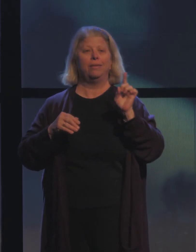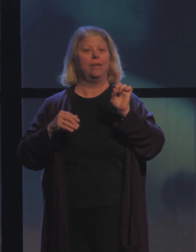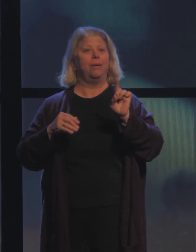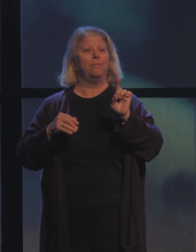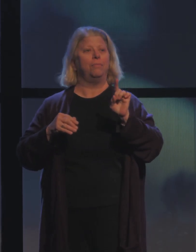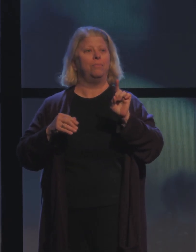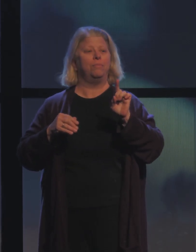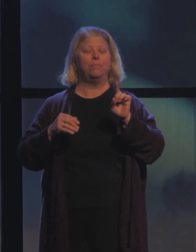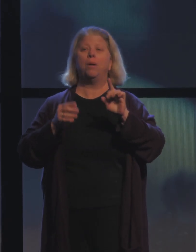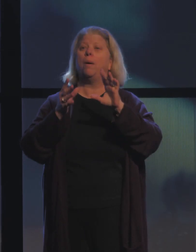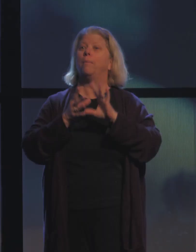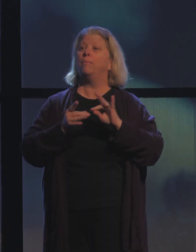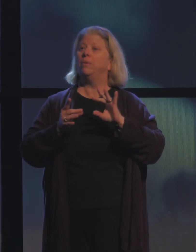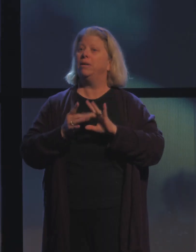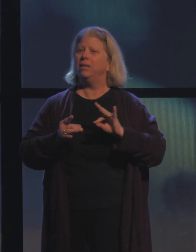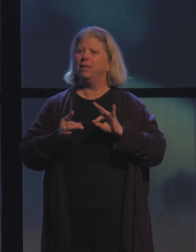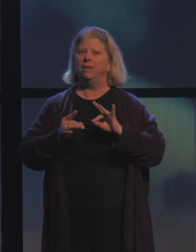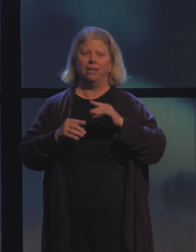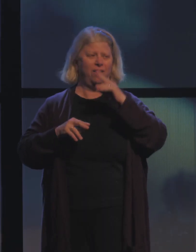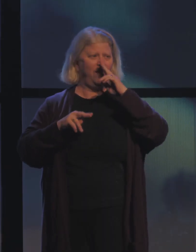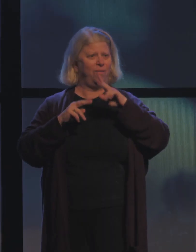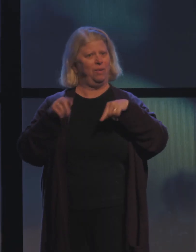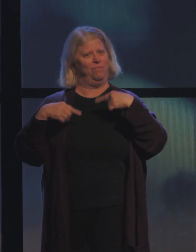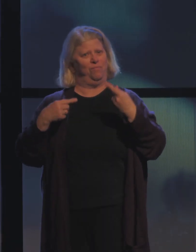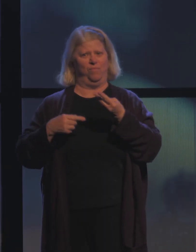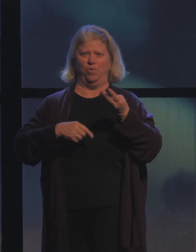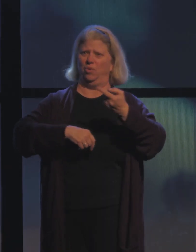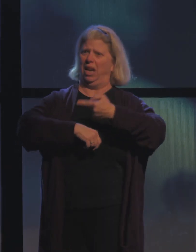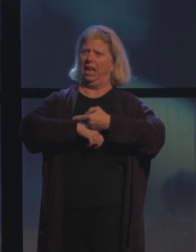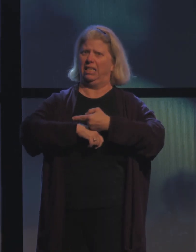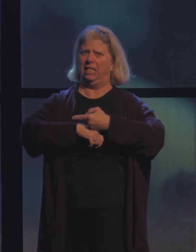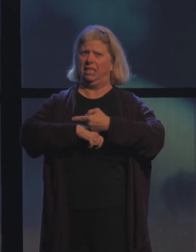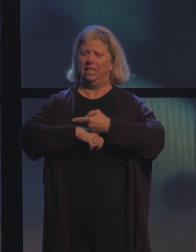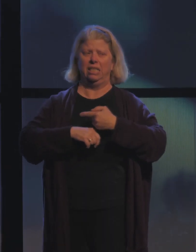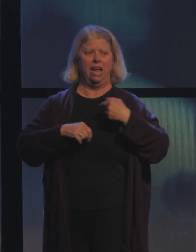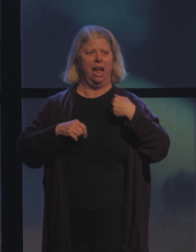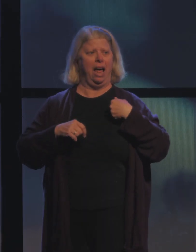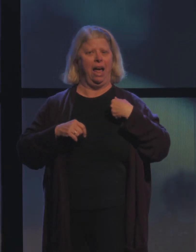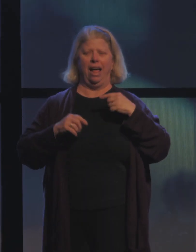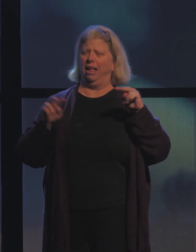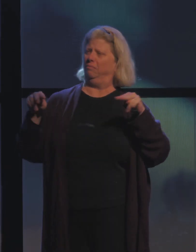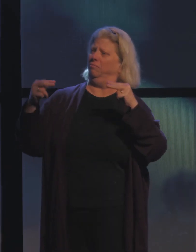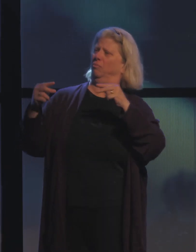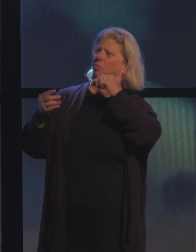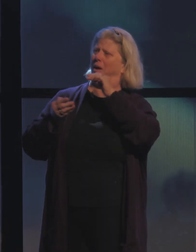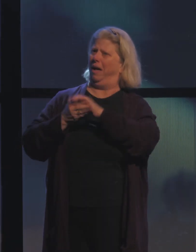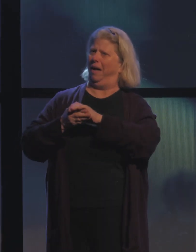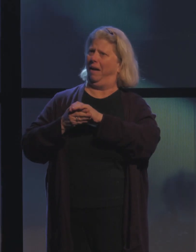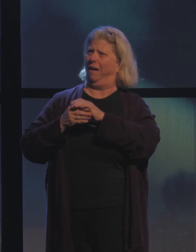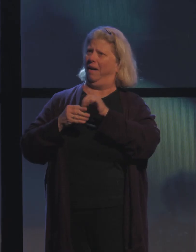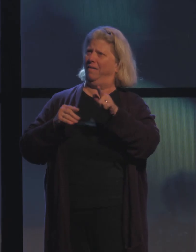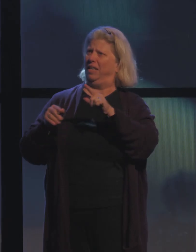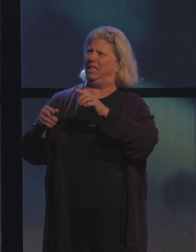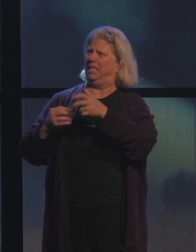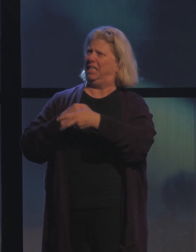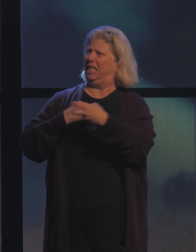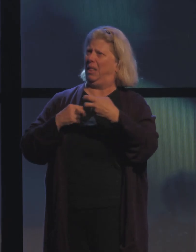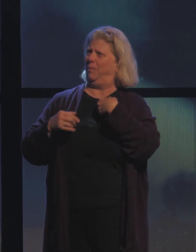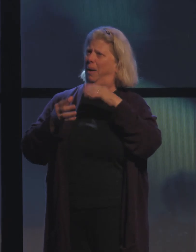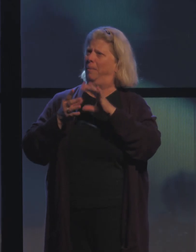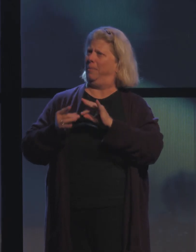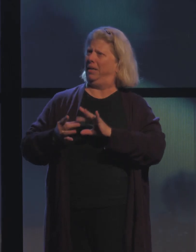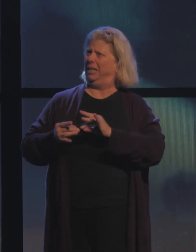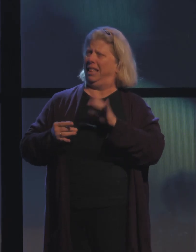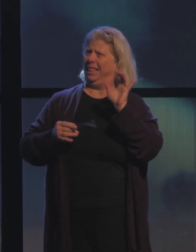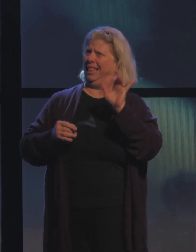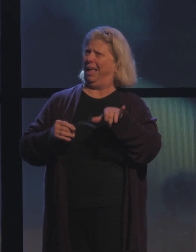and mentioning how fun the past few days have been. I leaned over to my wife and I was like, he's taking my message. That